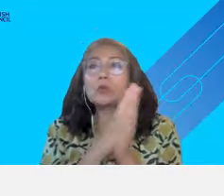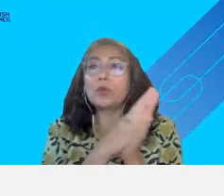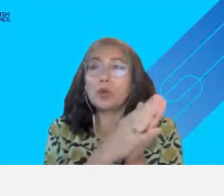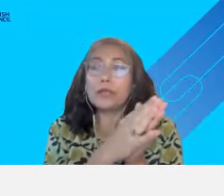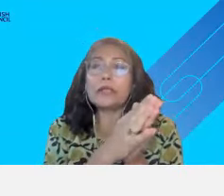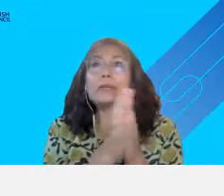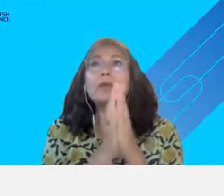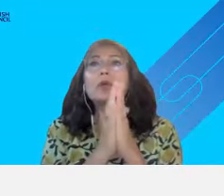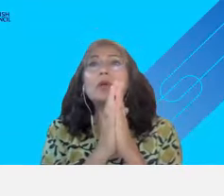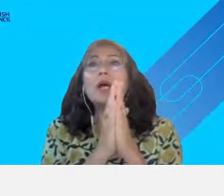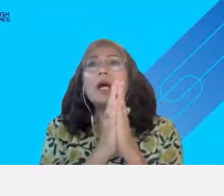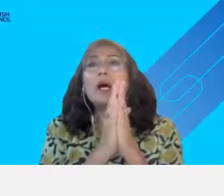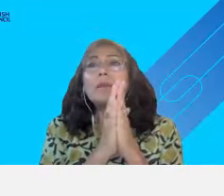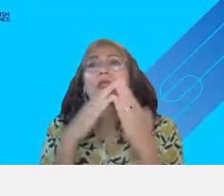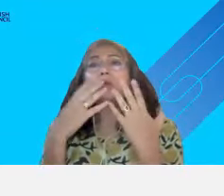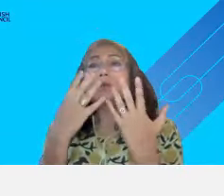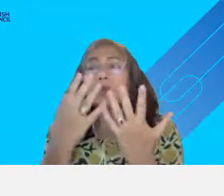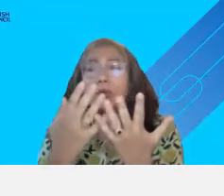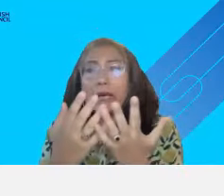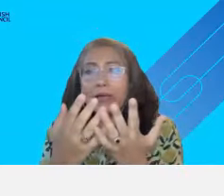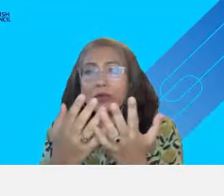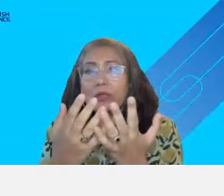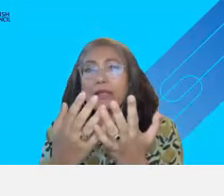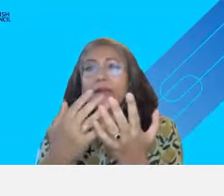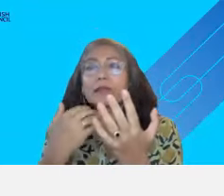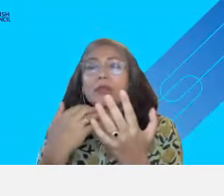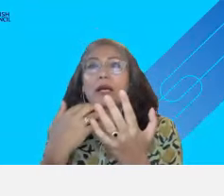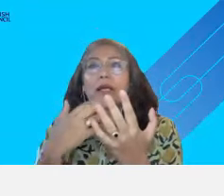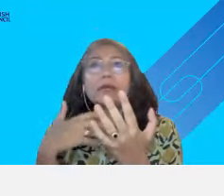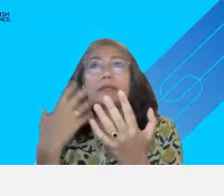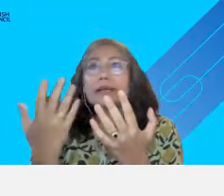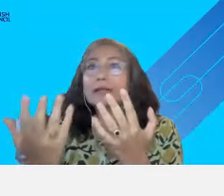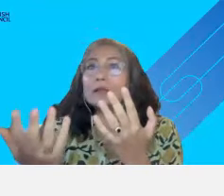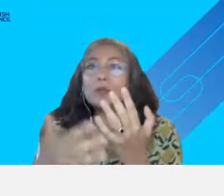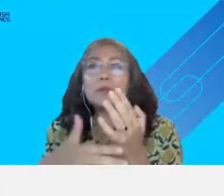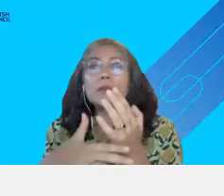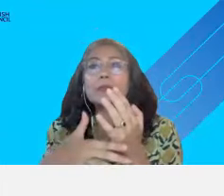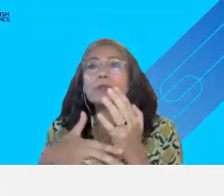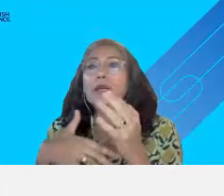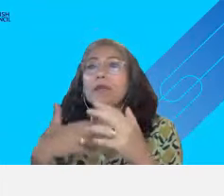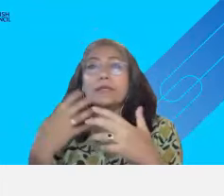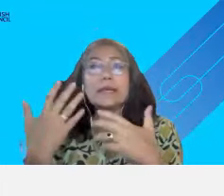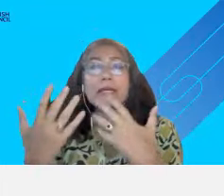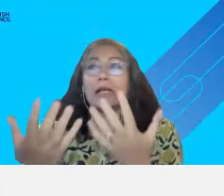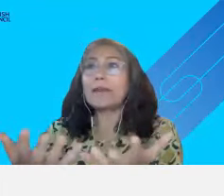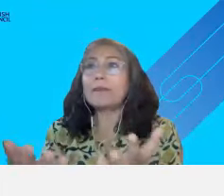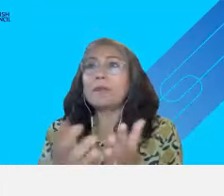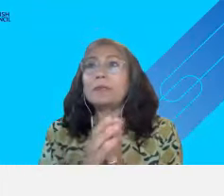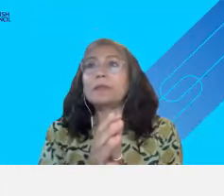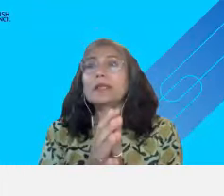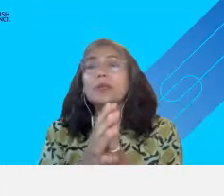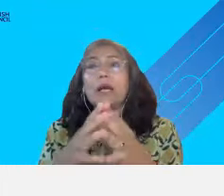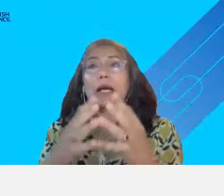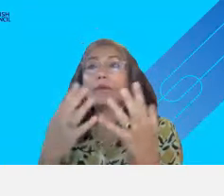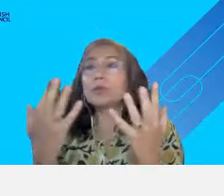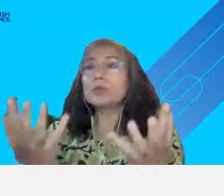your school or in the neighborhood, make sure you don't add to the litter, try and recycle newspapers, try and recycle other